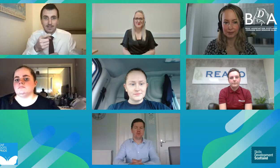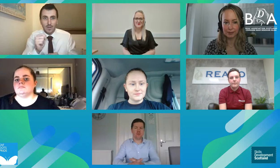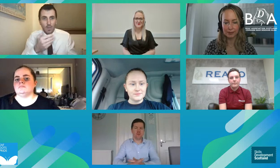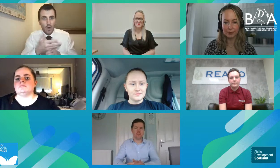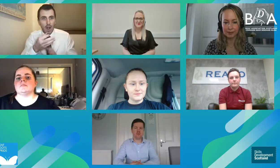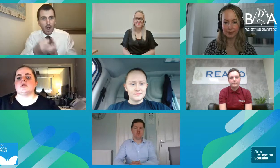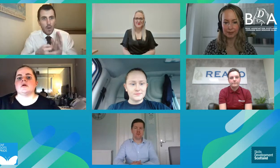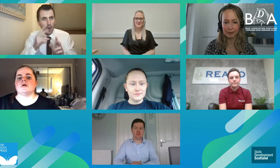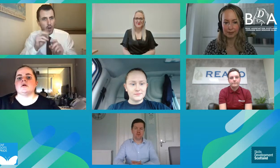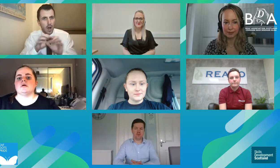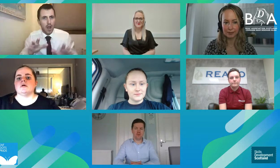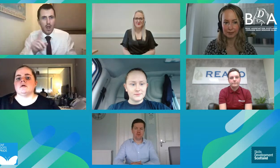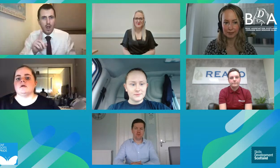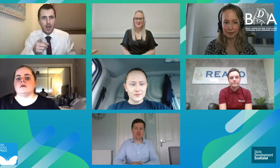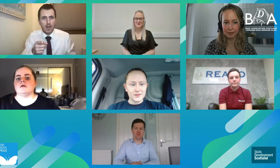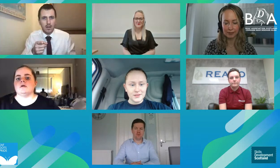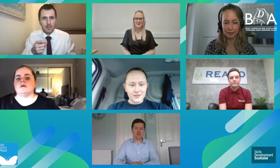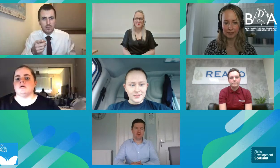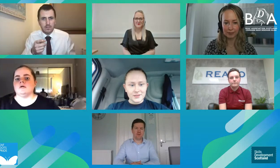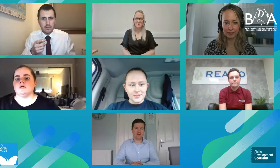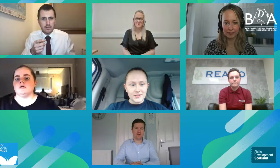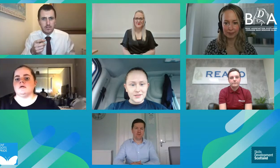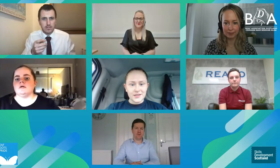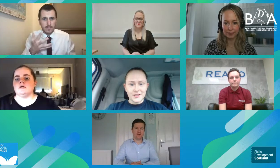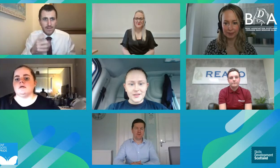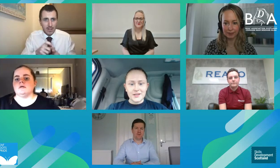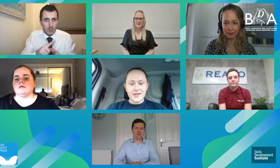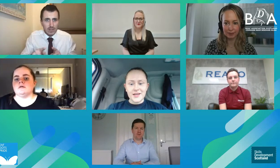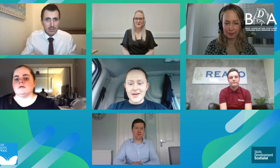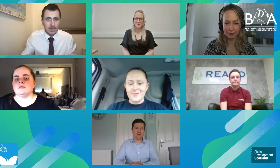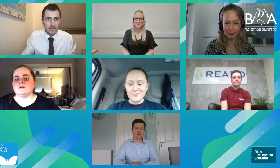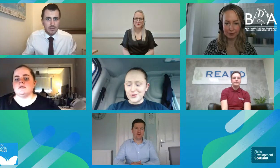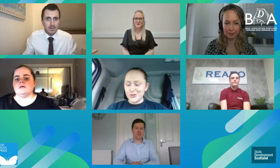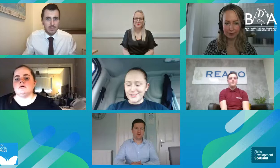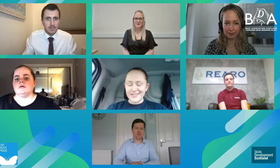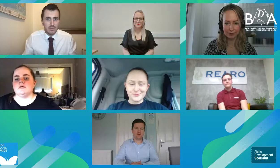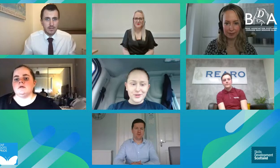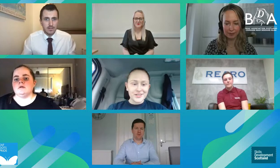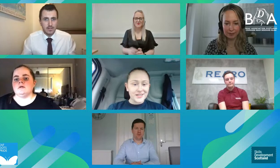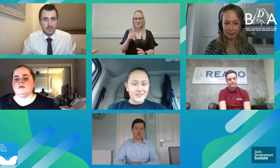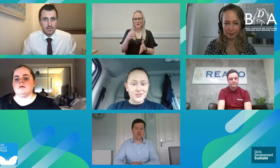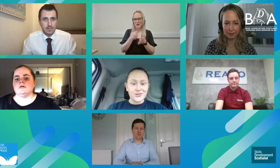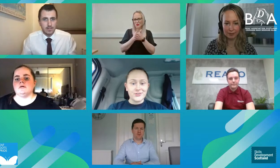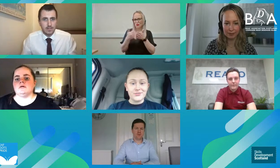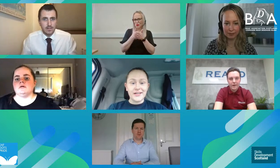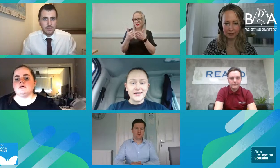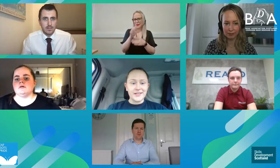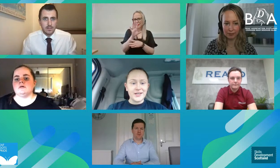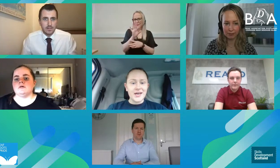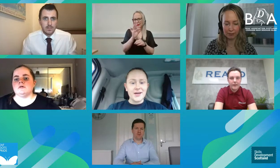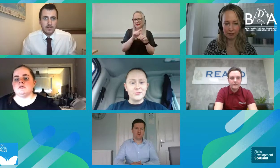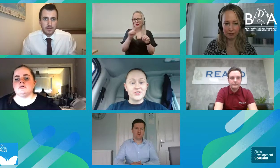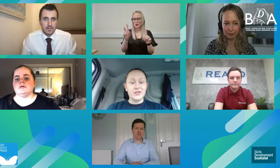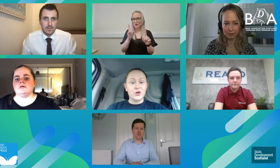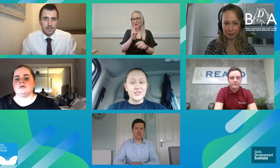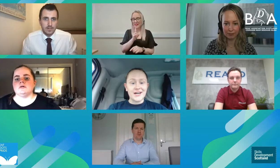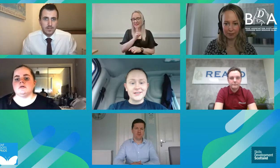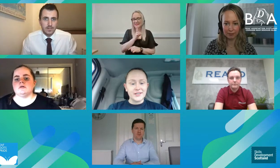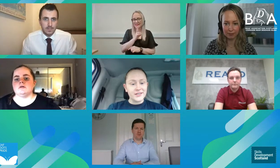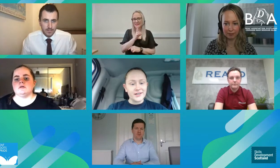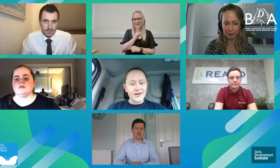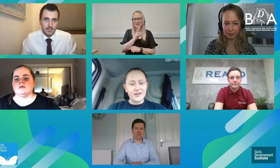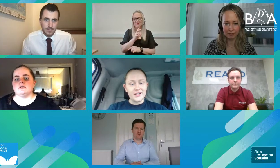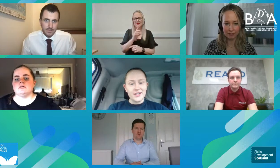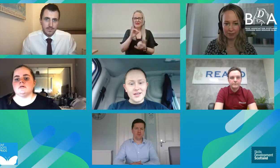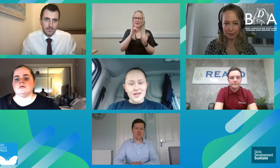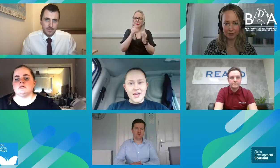day. Elaine, what about you? What are your shift patterns like? Usually it's Monday to Friday, with the odd